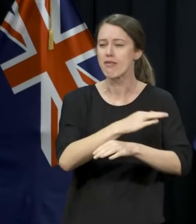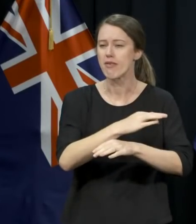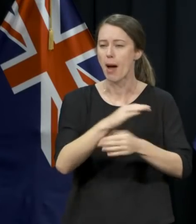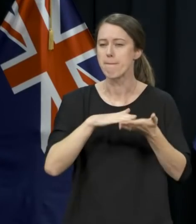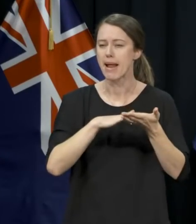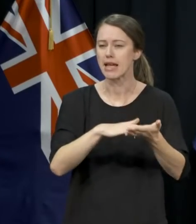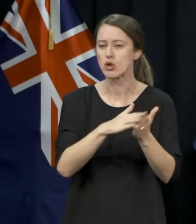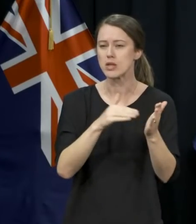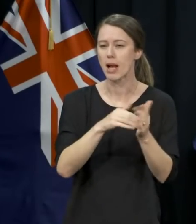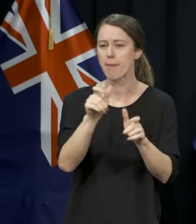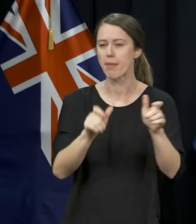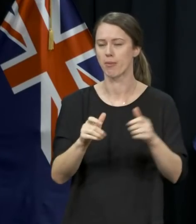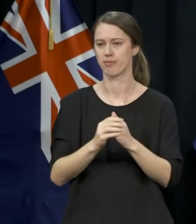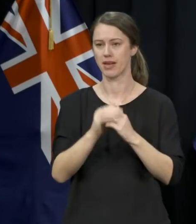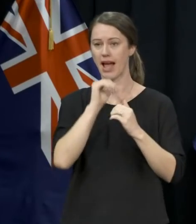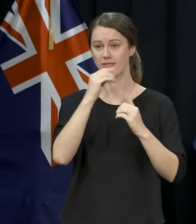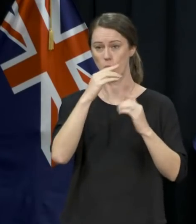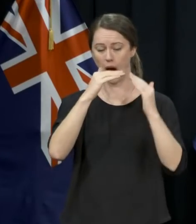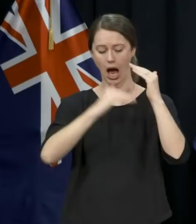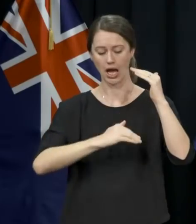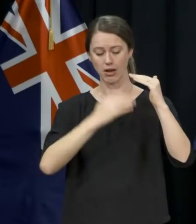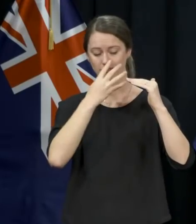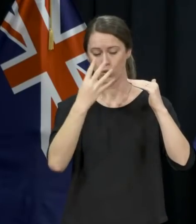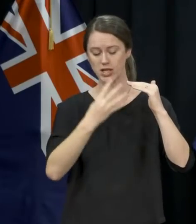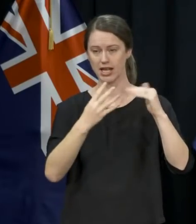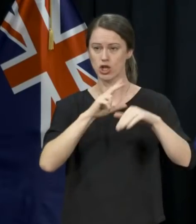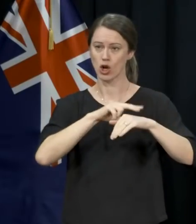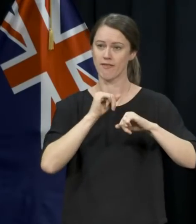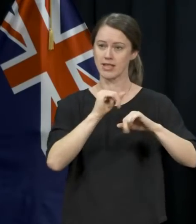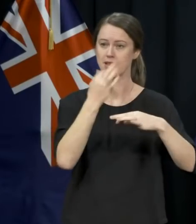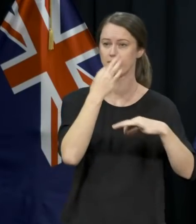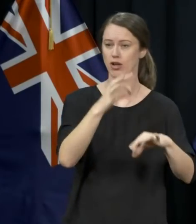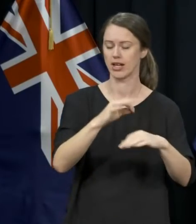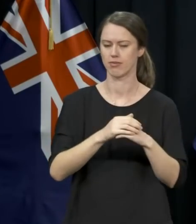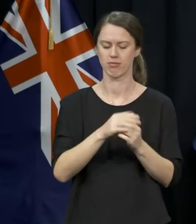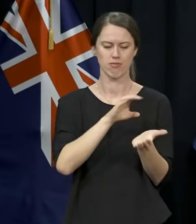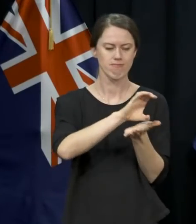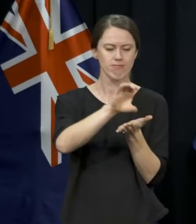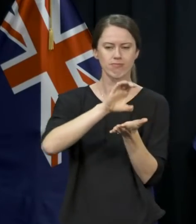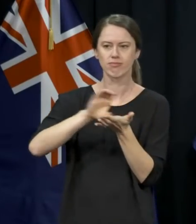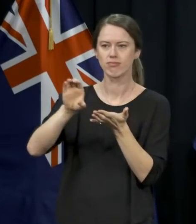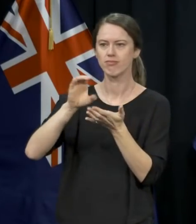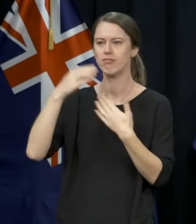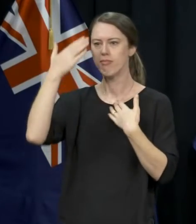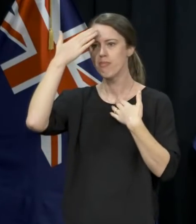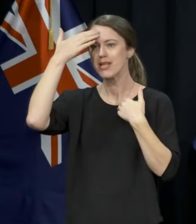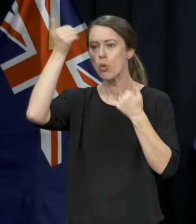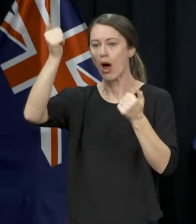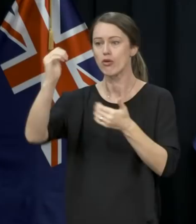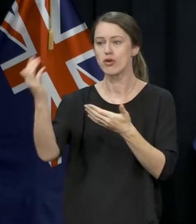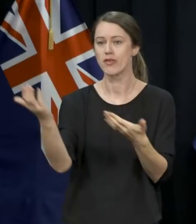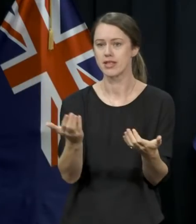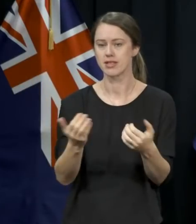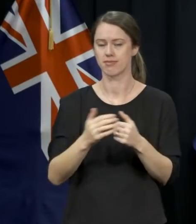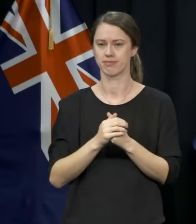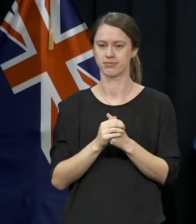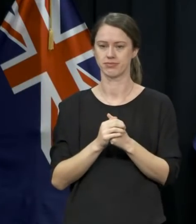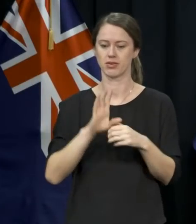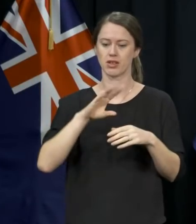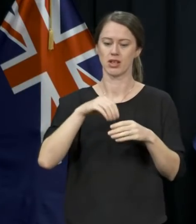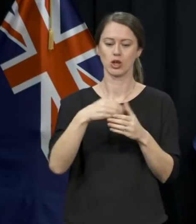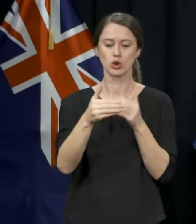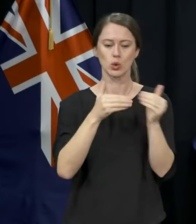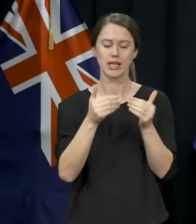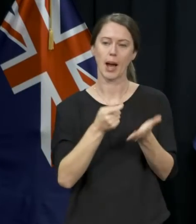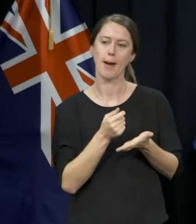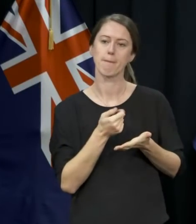doctors' visits free for under 14s. We've made historic investments in our mental health services, including sorting pay for our